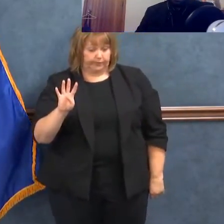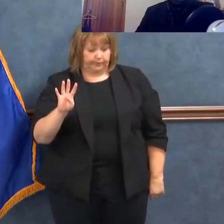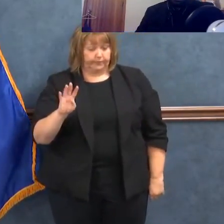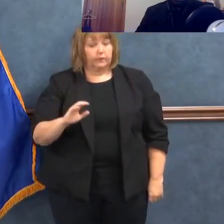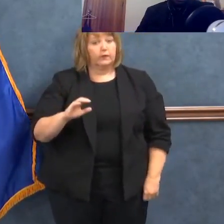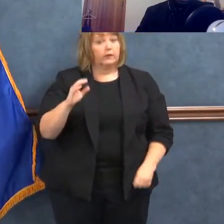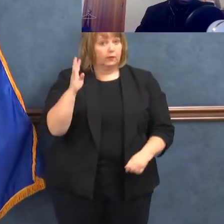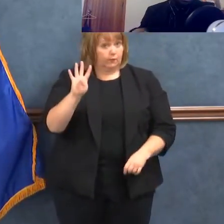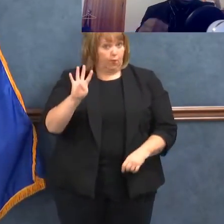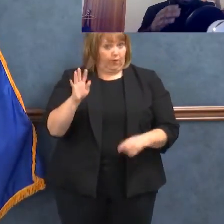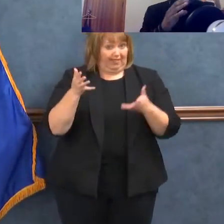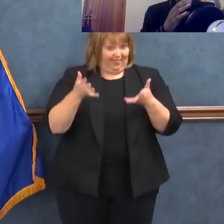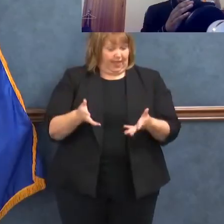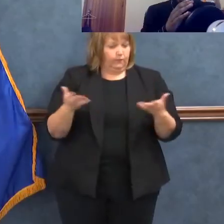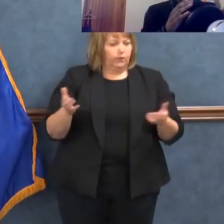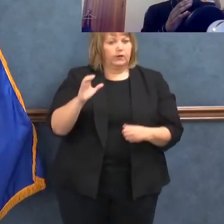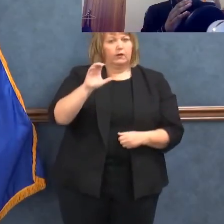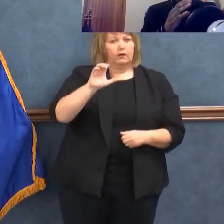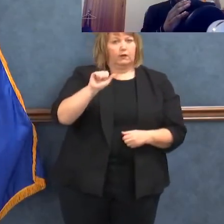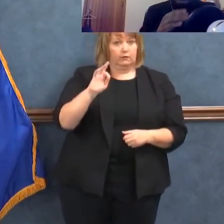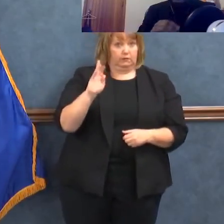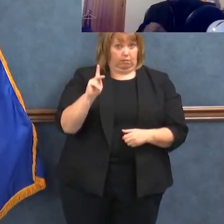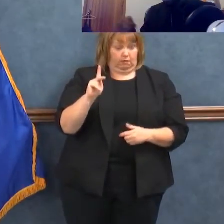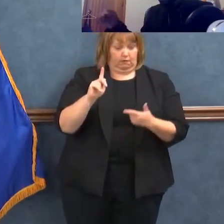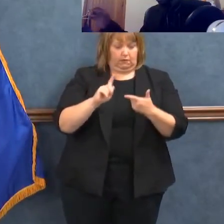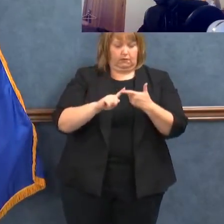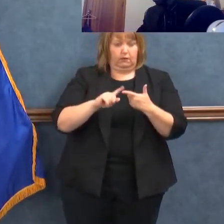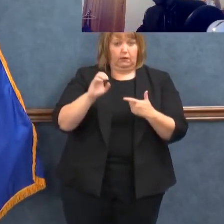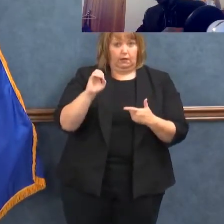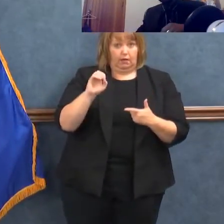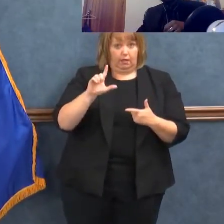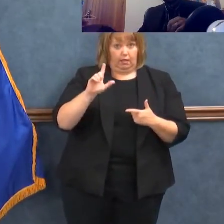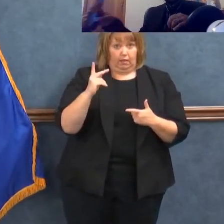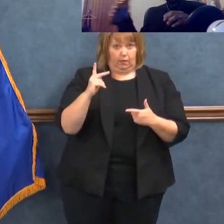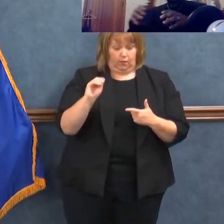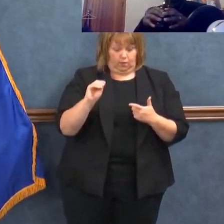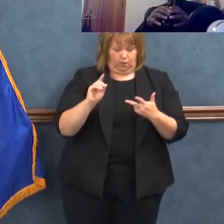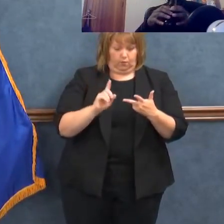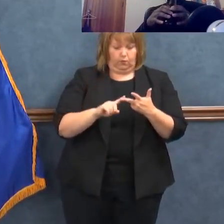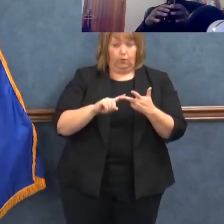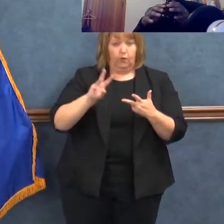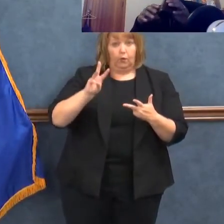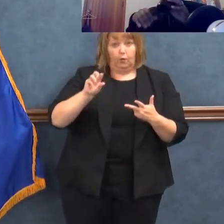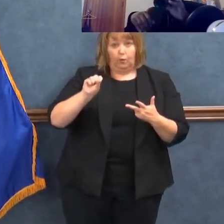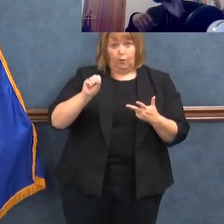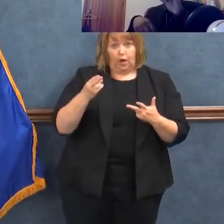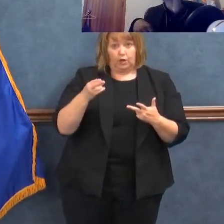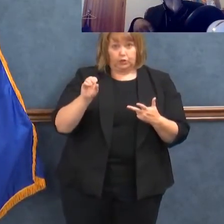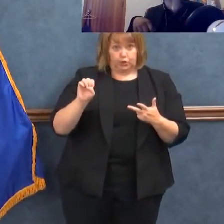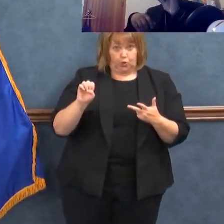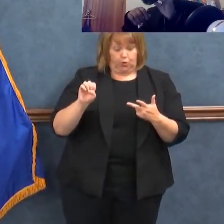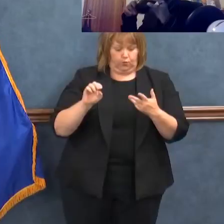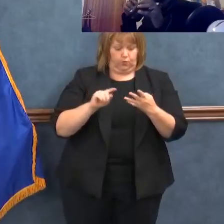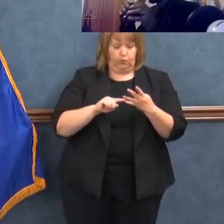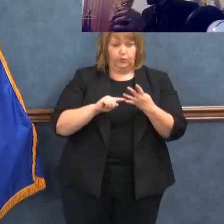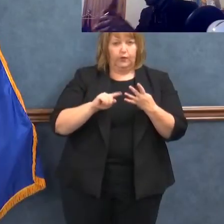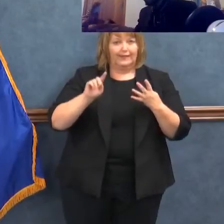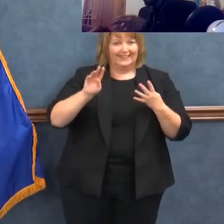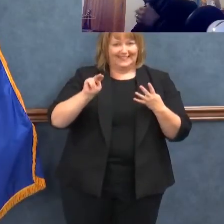and Washoe. Clark At is this where time, Vegas is. those 4 counties will stay with these mitigation measures for the next